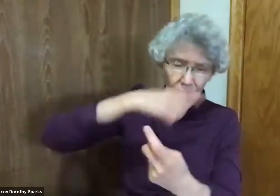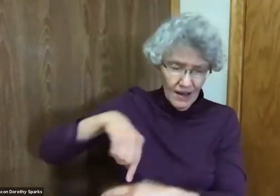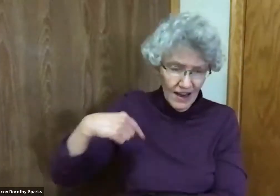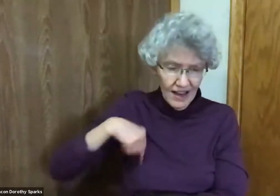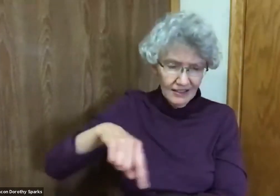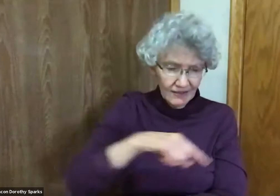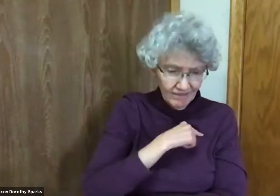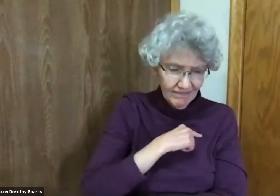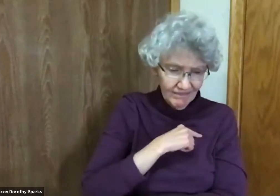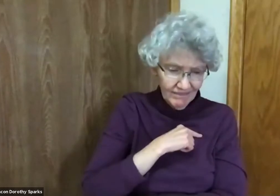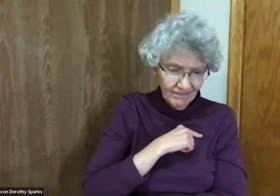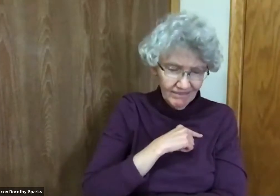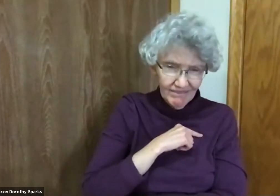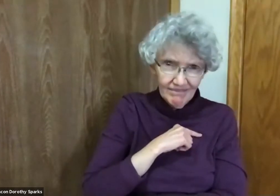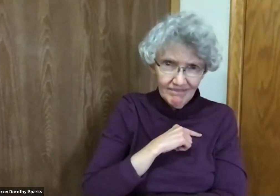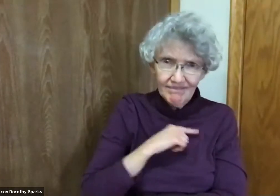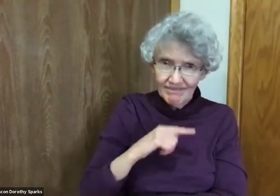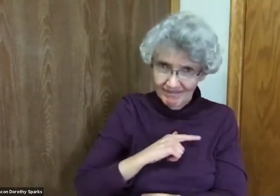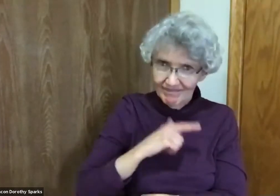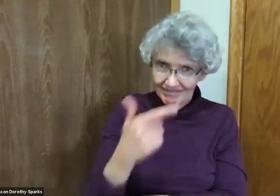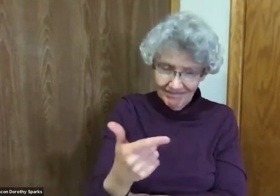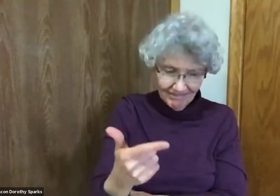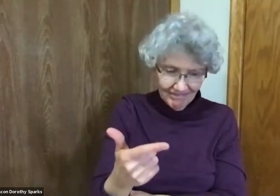Winds of vision swirl around us.